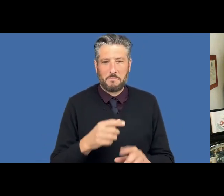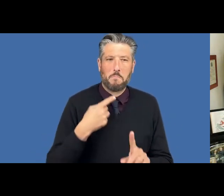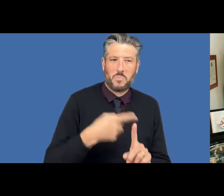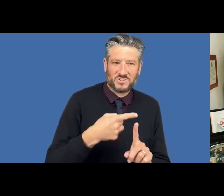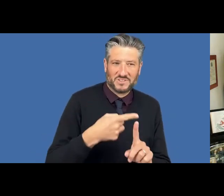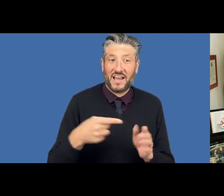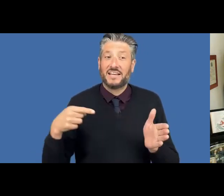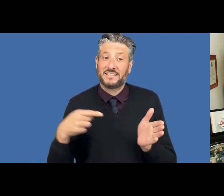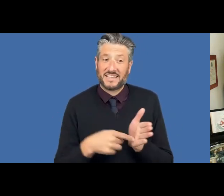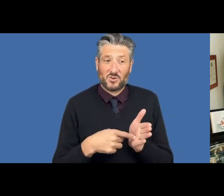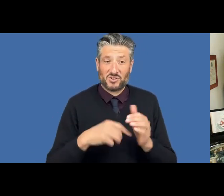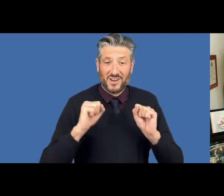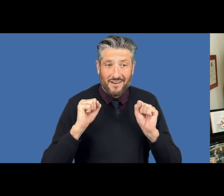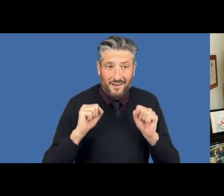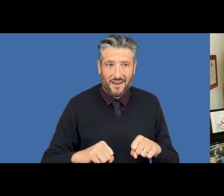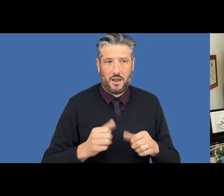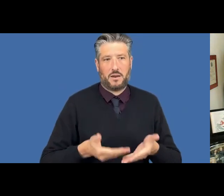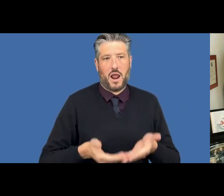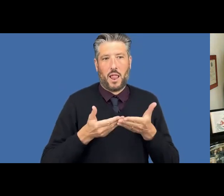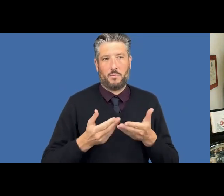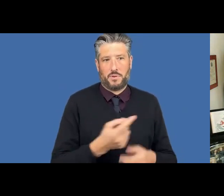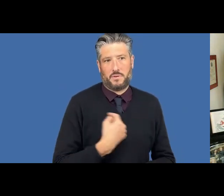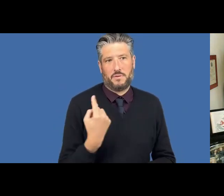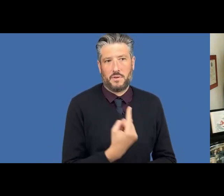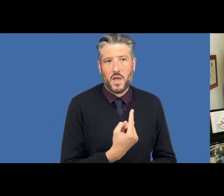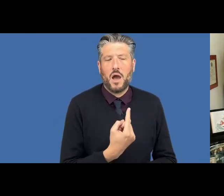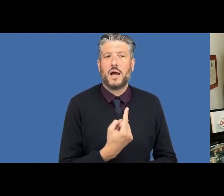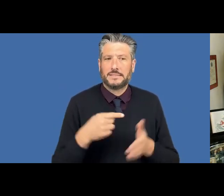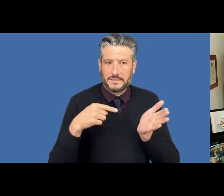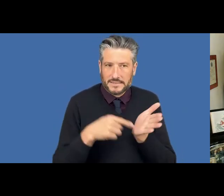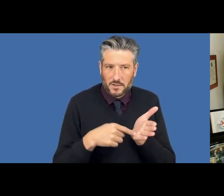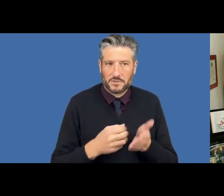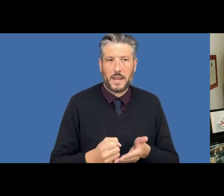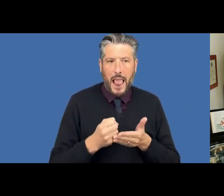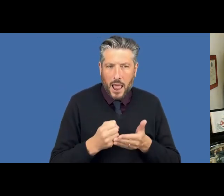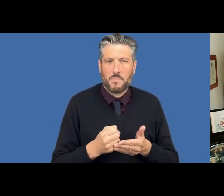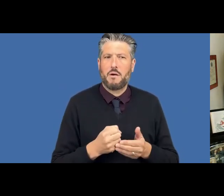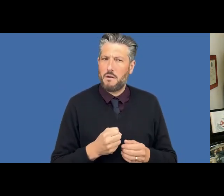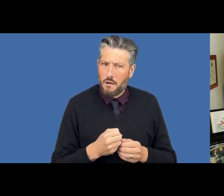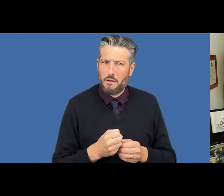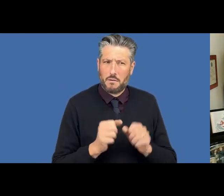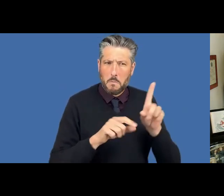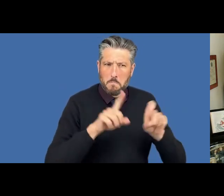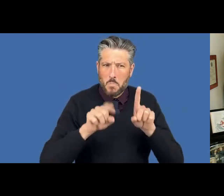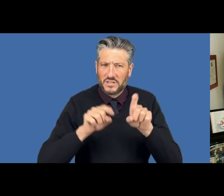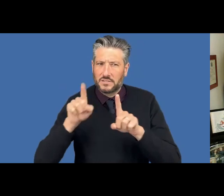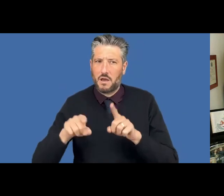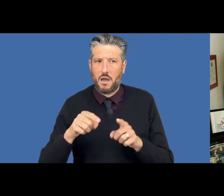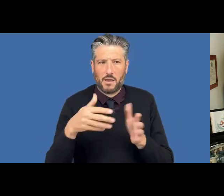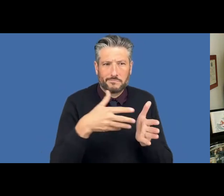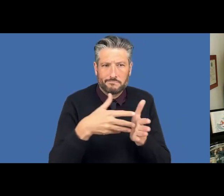use technology to start monitoring your progress and your accessibility and your interoperability. So